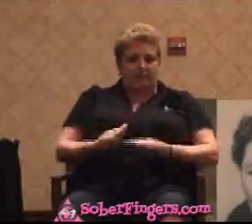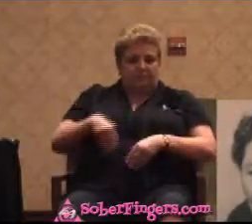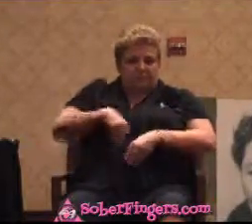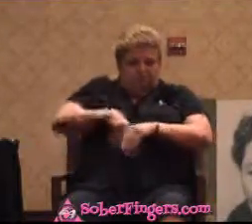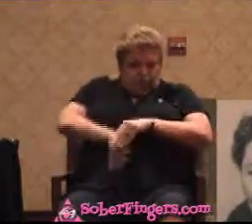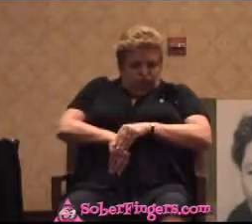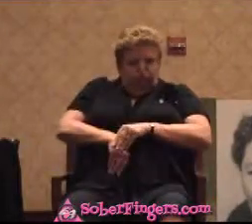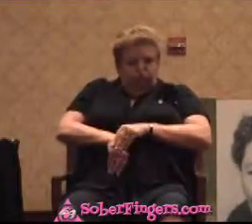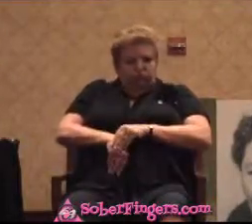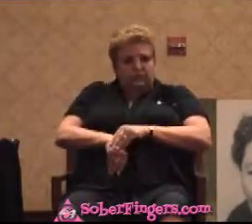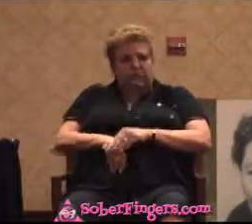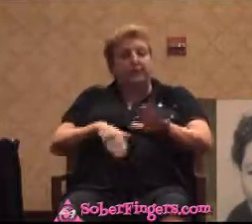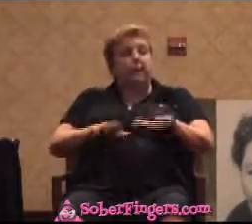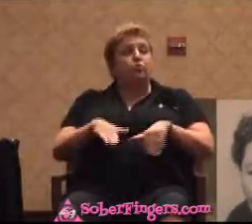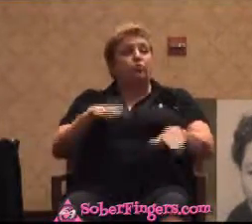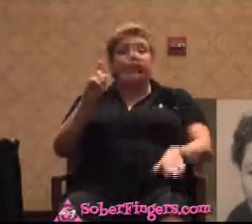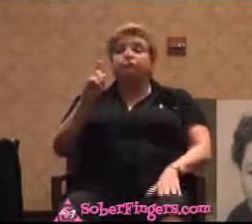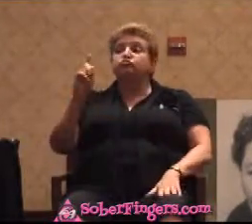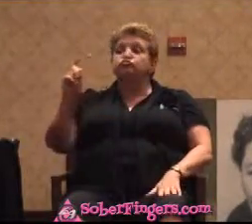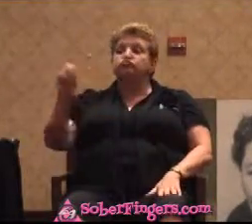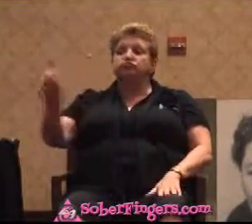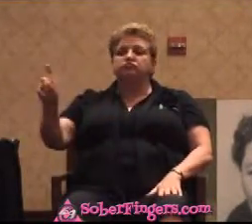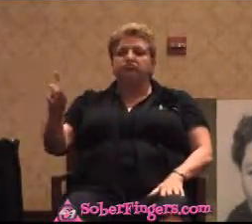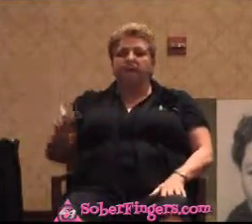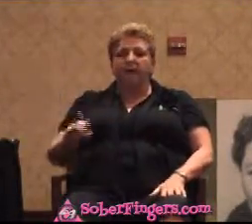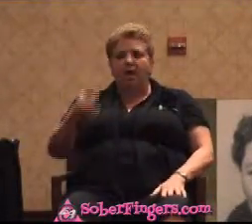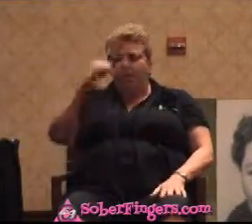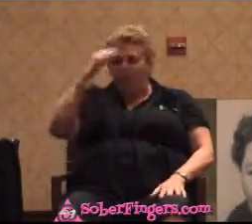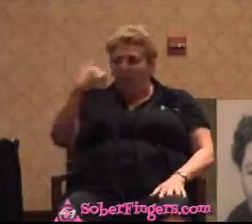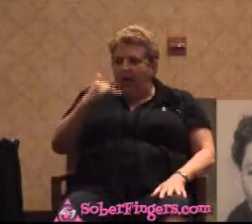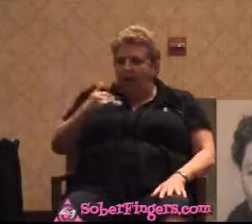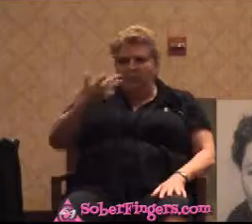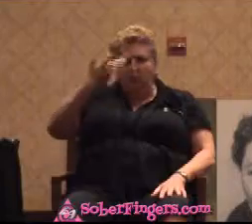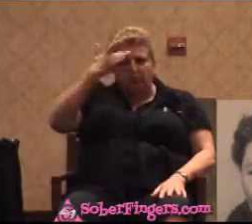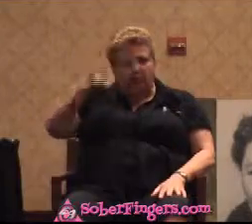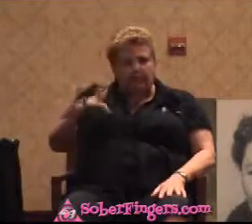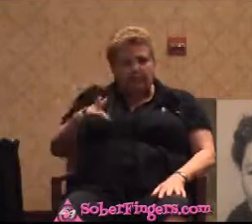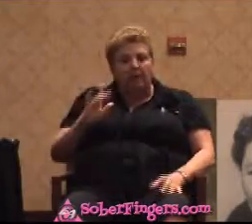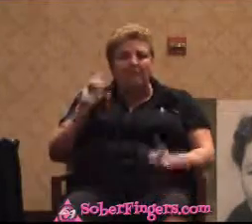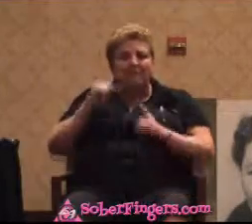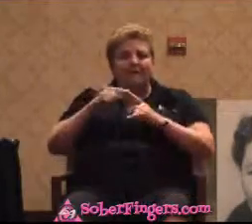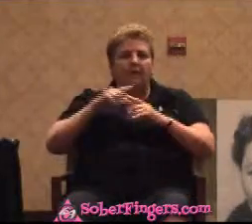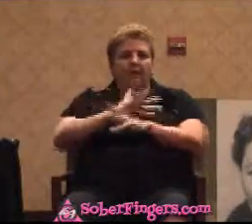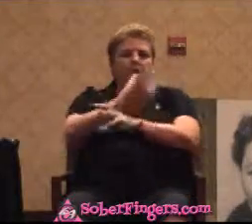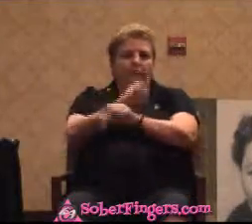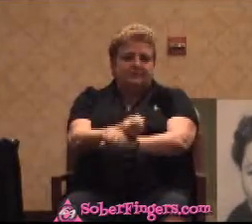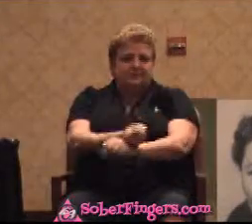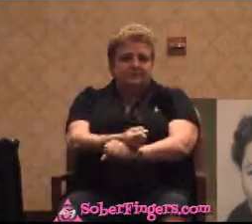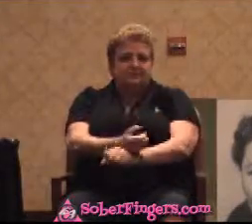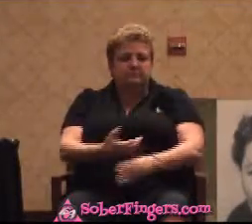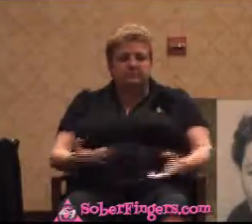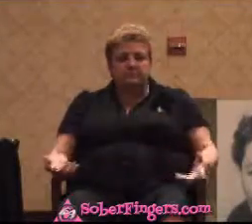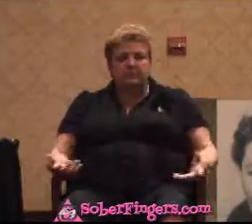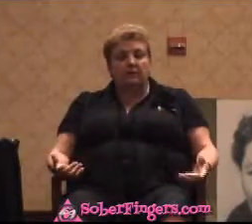and walking out. And I thought they were brilliant until I got arrested. And I ended up getting